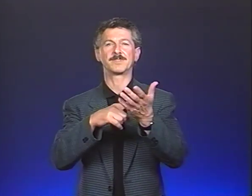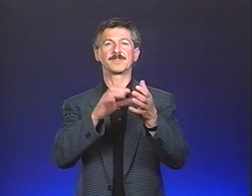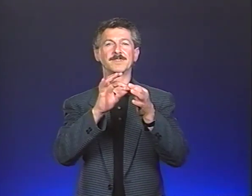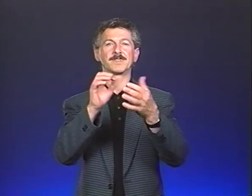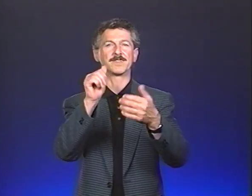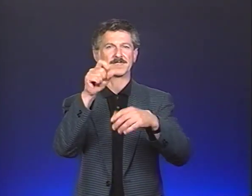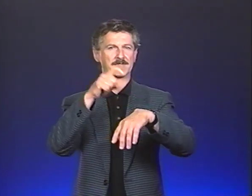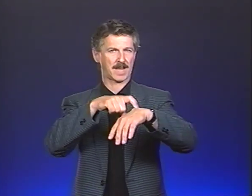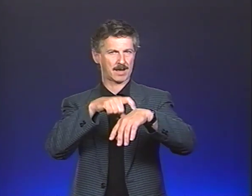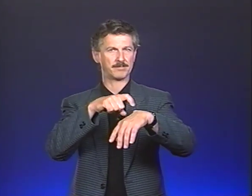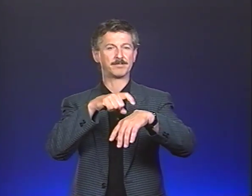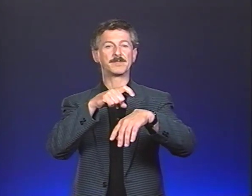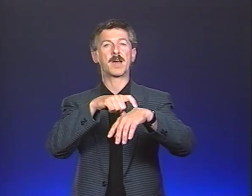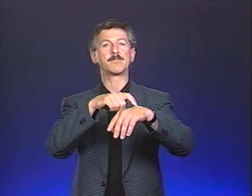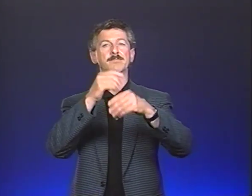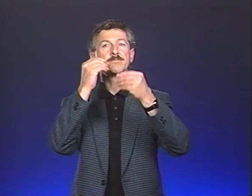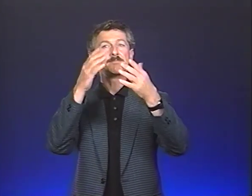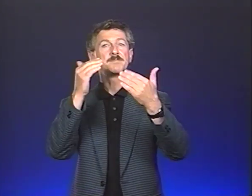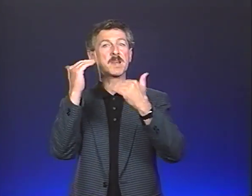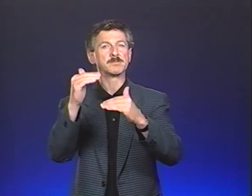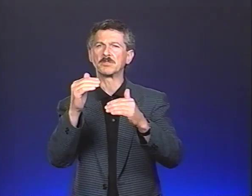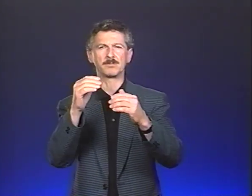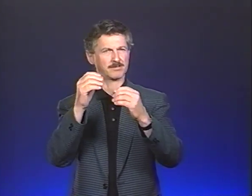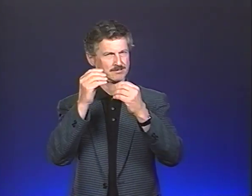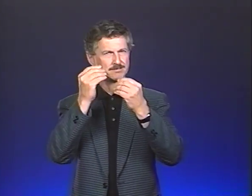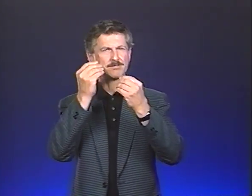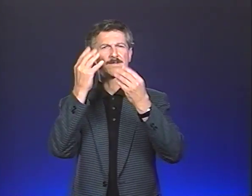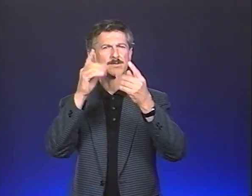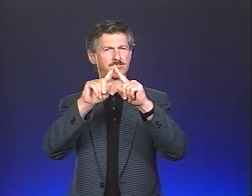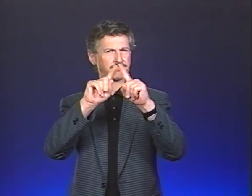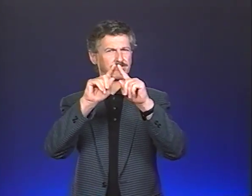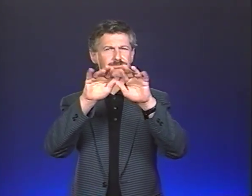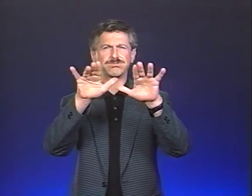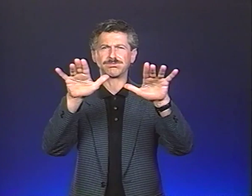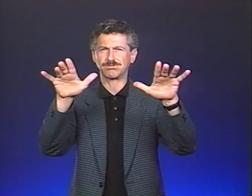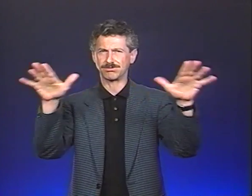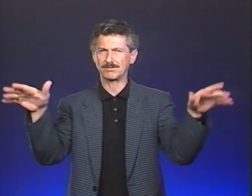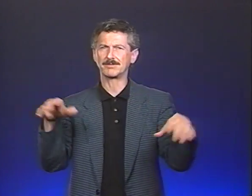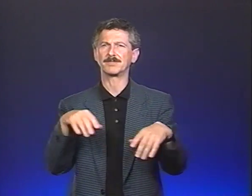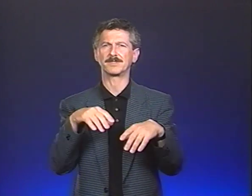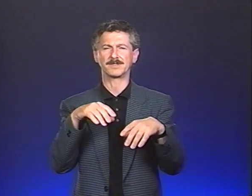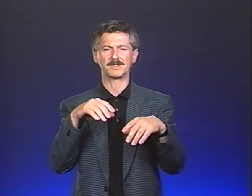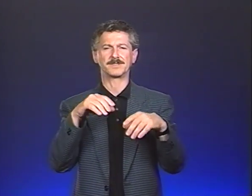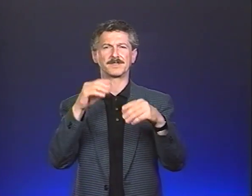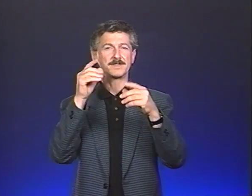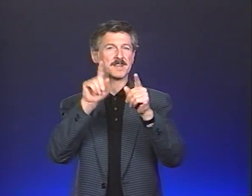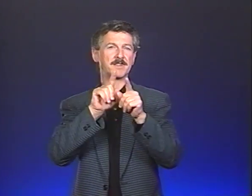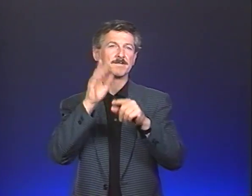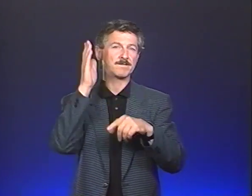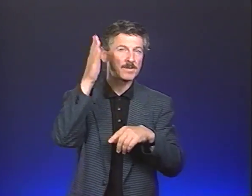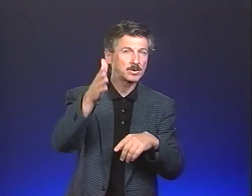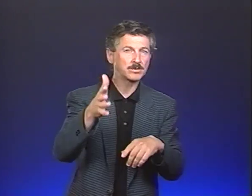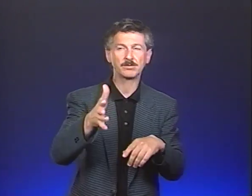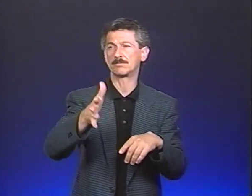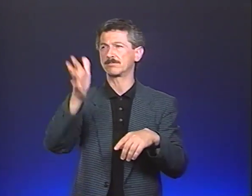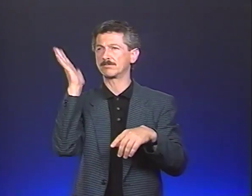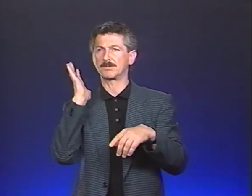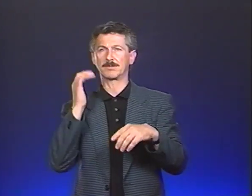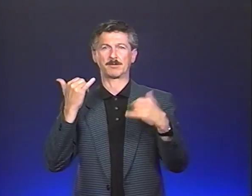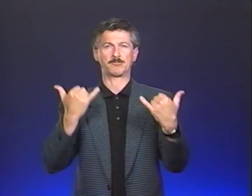Our final unit focuses on time in ASL. Remember, languages are not constrained to the here and now. We can talk about things that happened